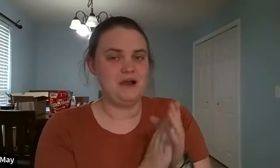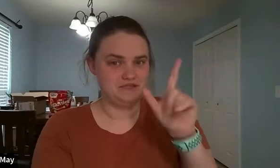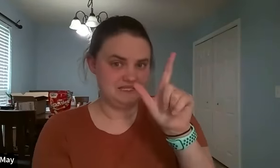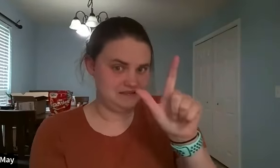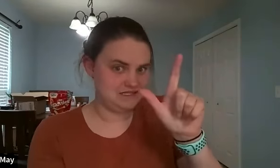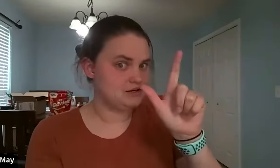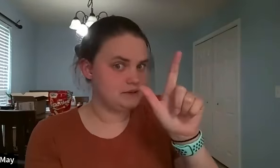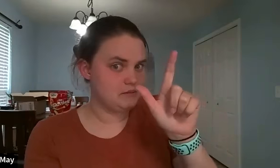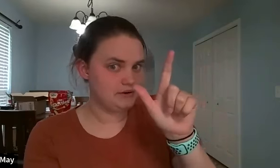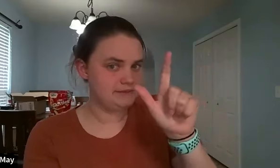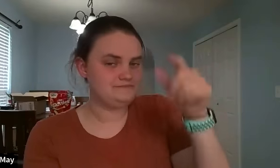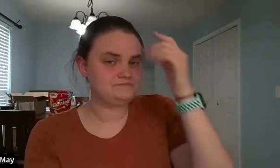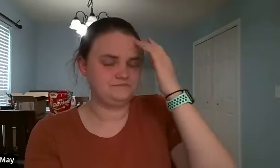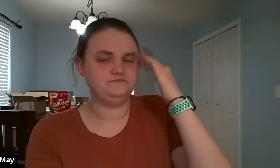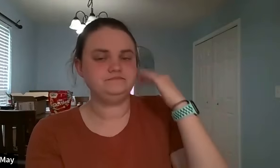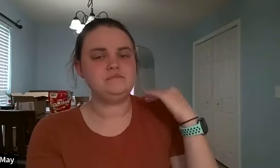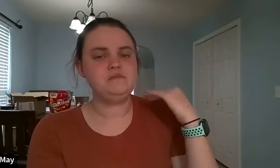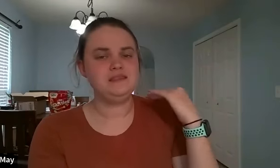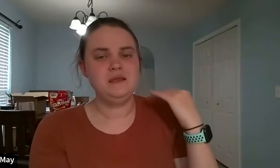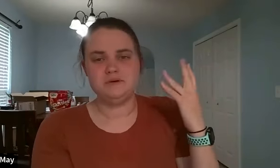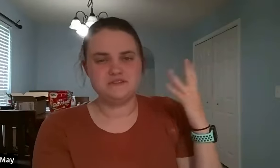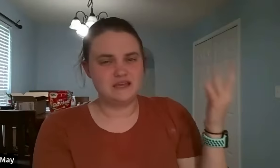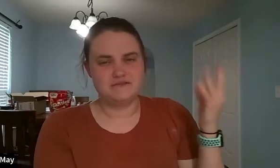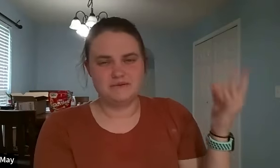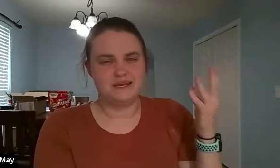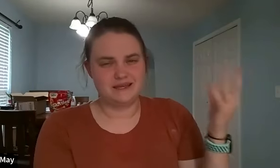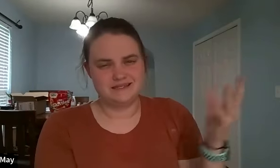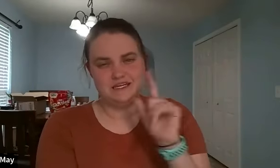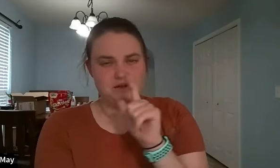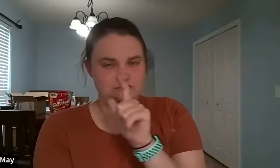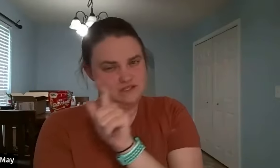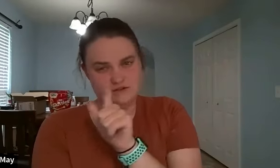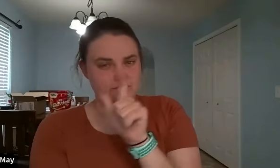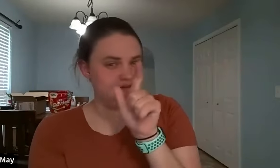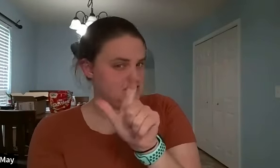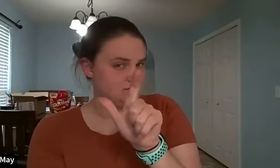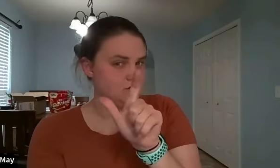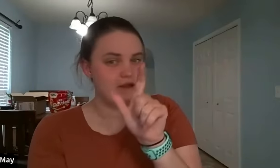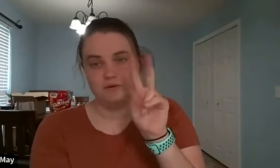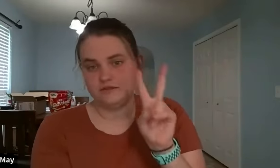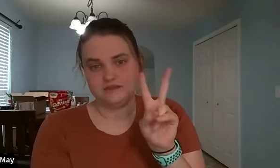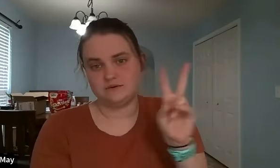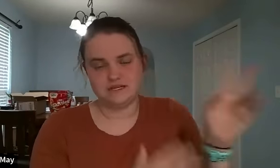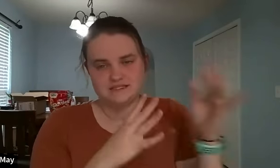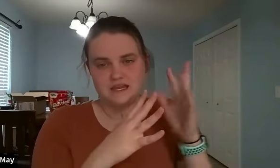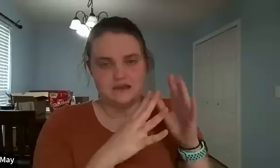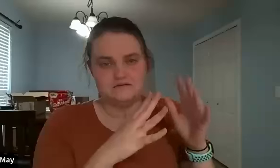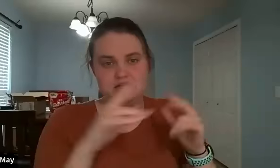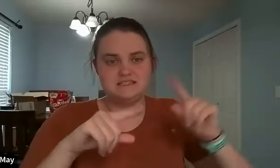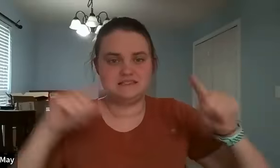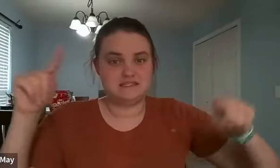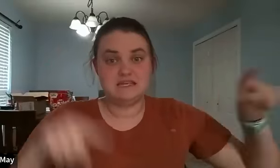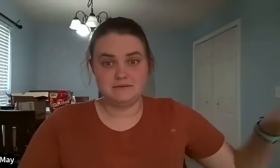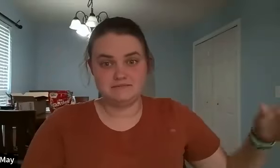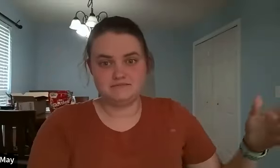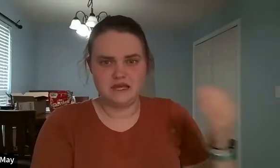would see this a little bit more. But everybody I see goes either this one or this one. It's the same, as